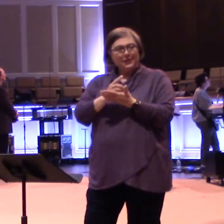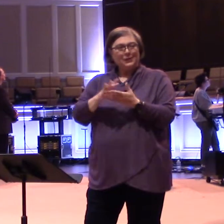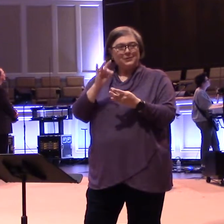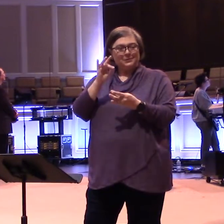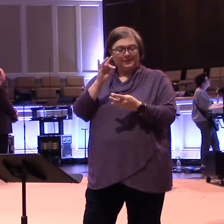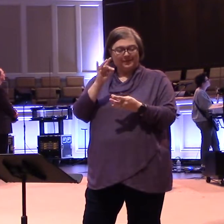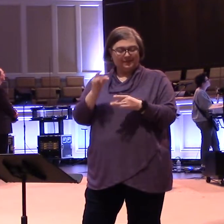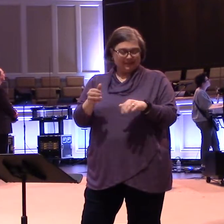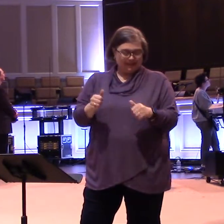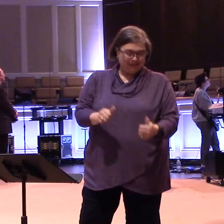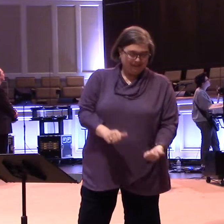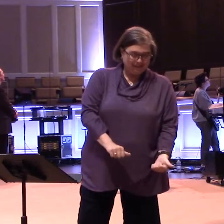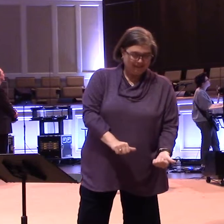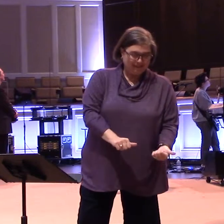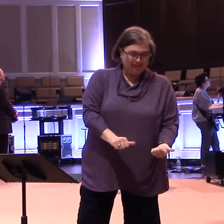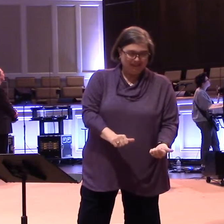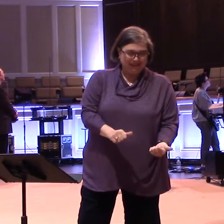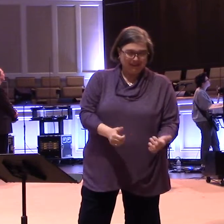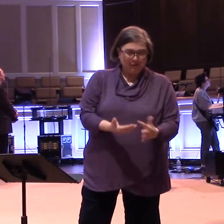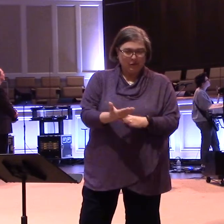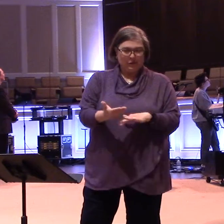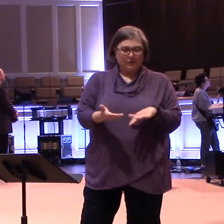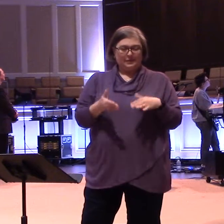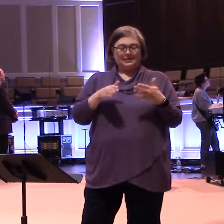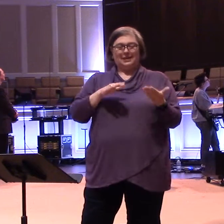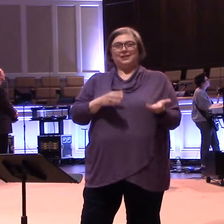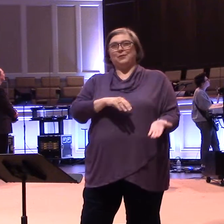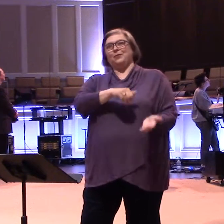buried with him in baptism through death,